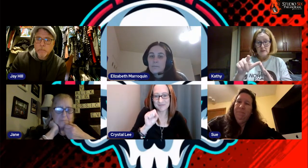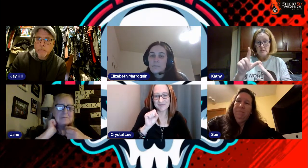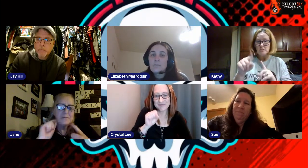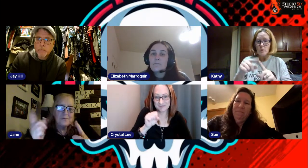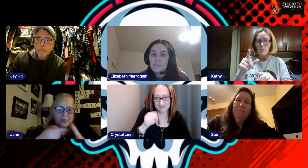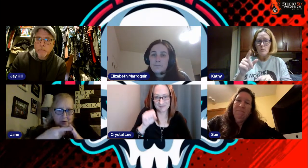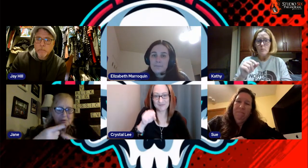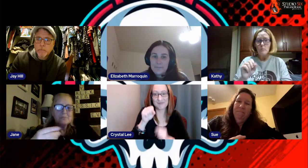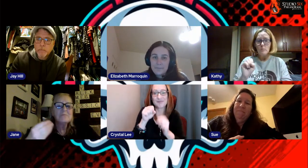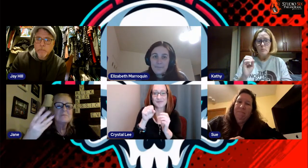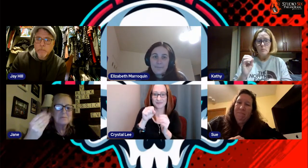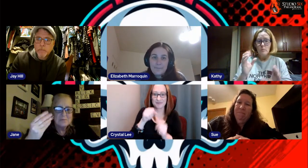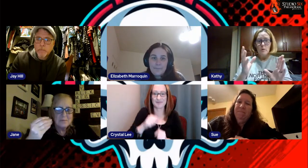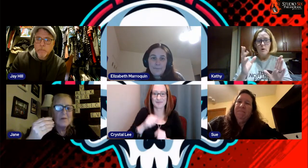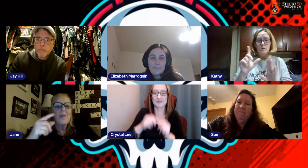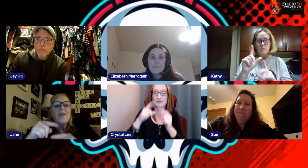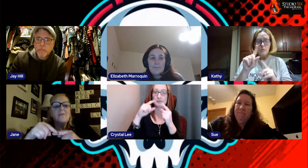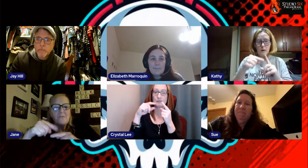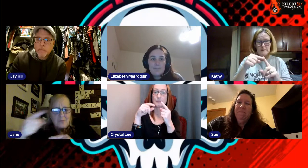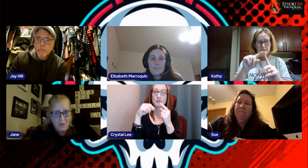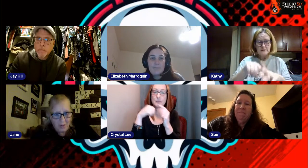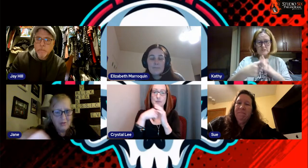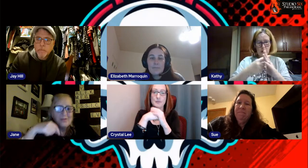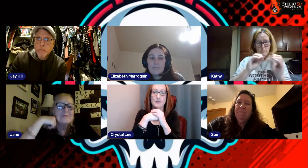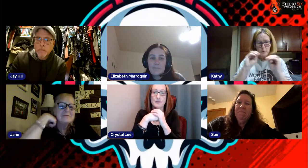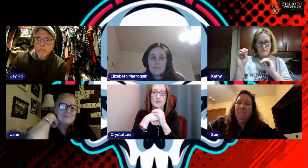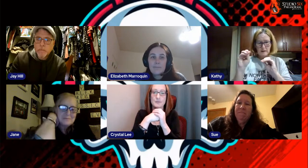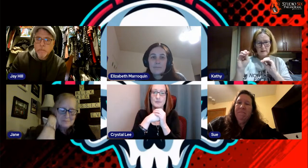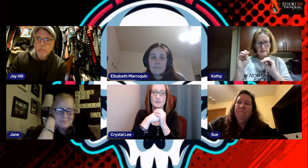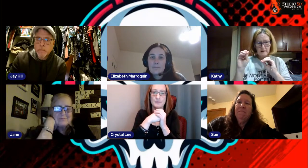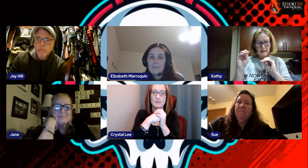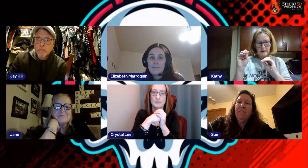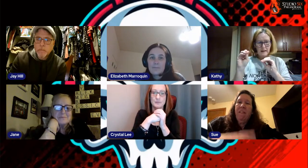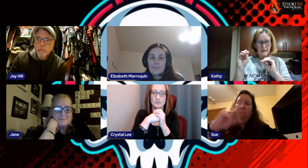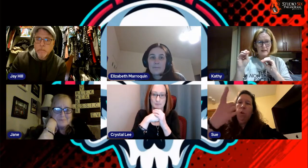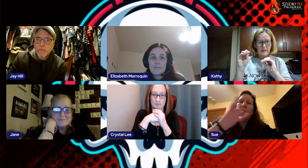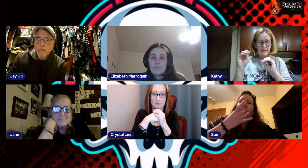then later, so when did it start moving?